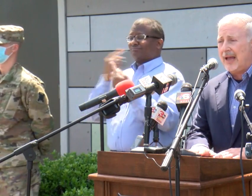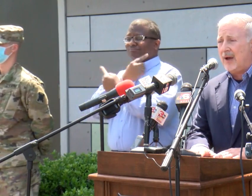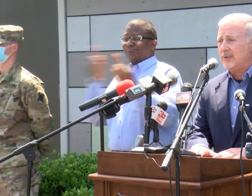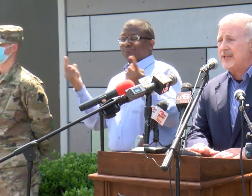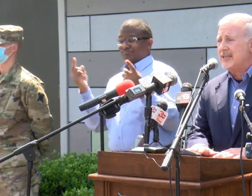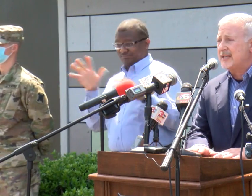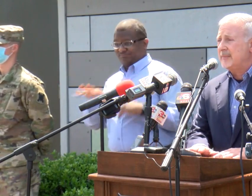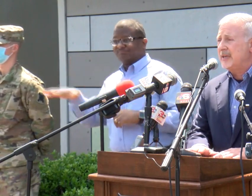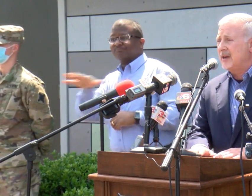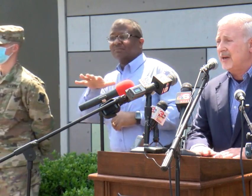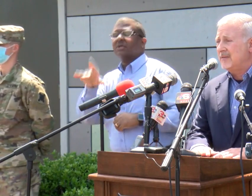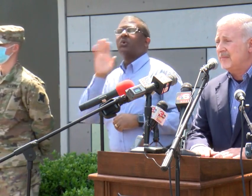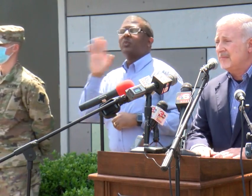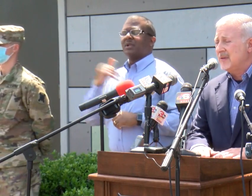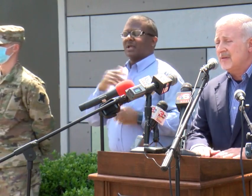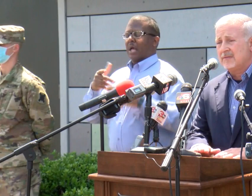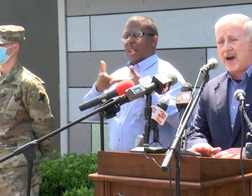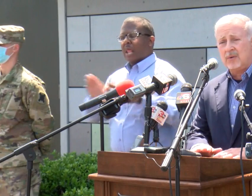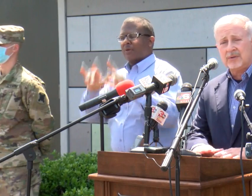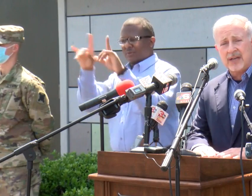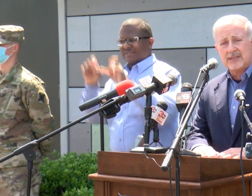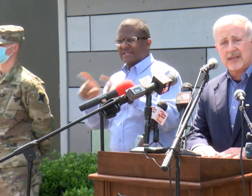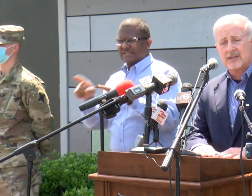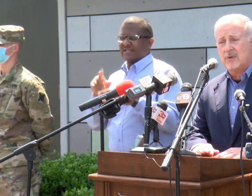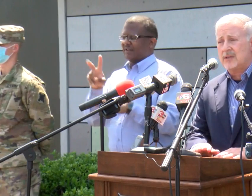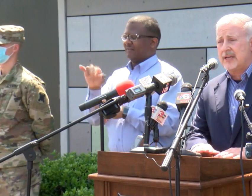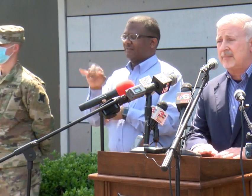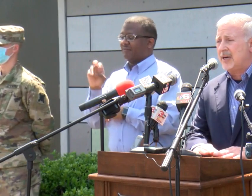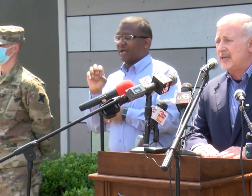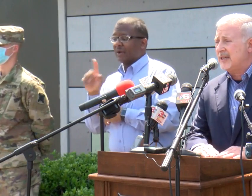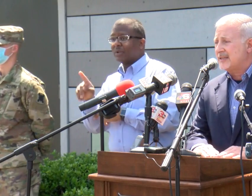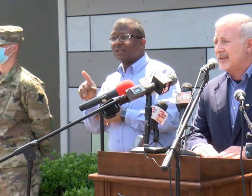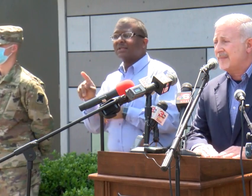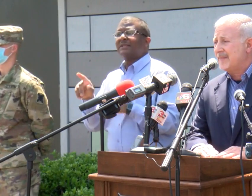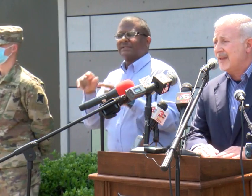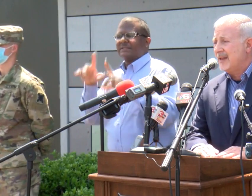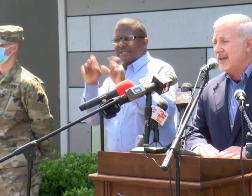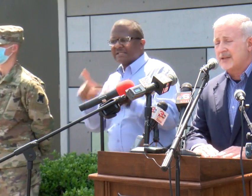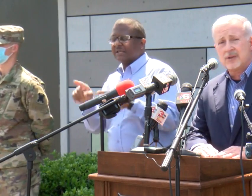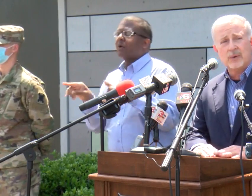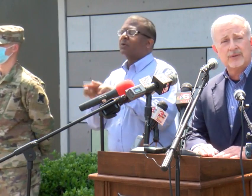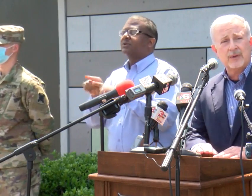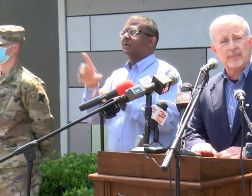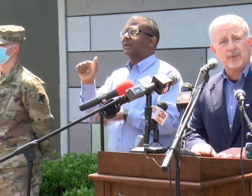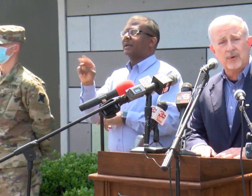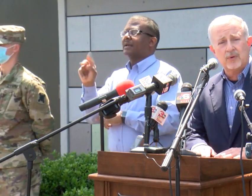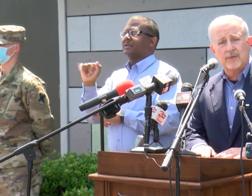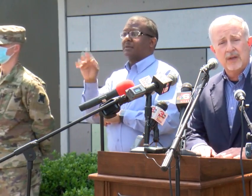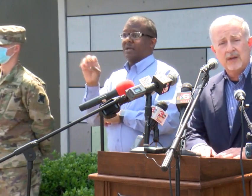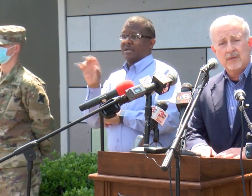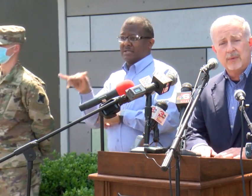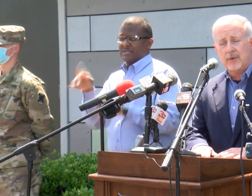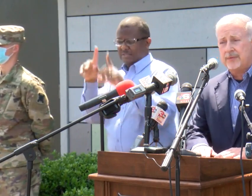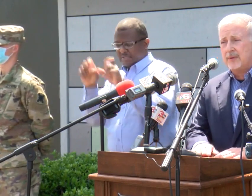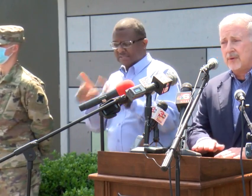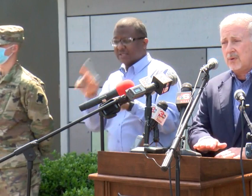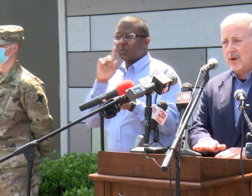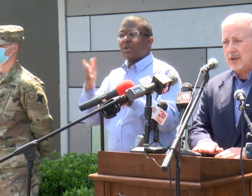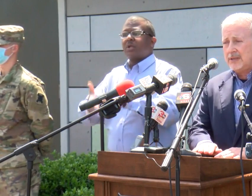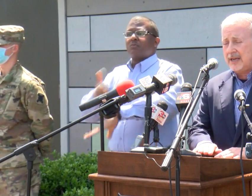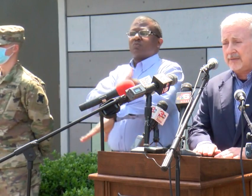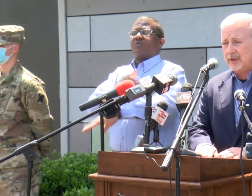going to allow testing to be done, viral testing as well as antibody testing, and it's going to improve